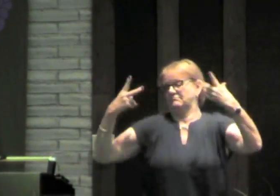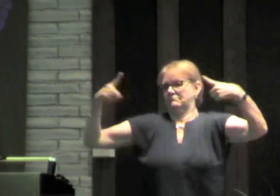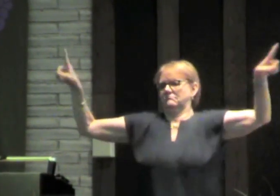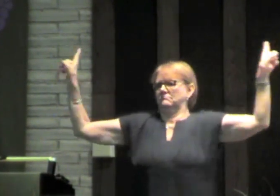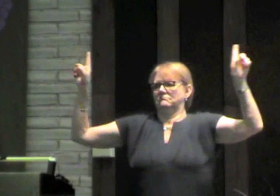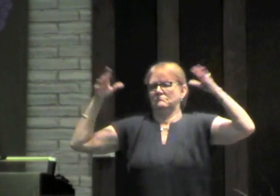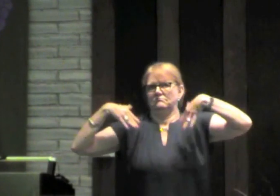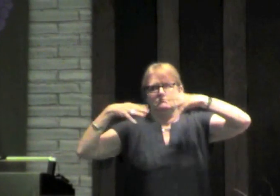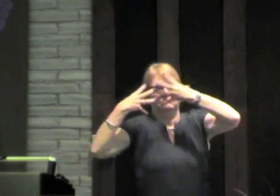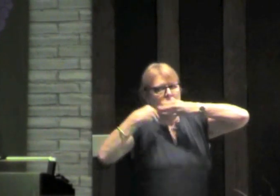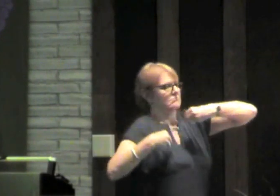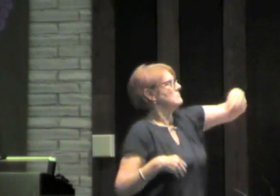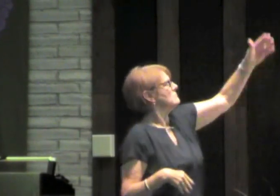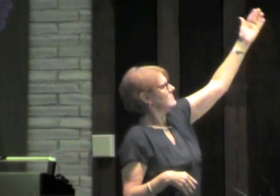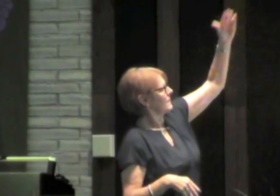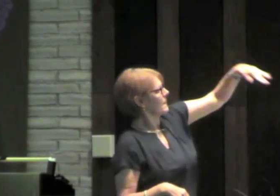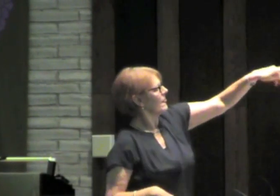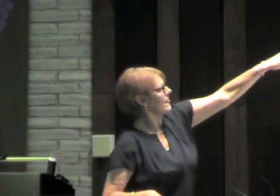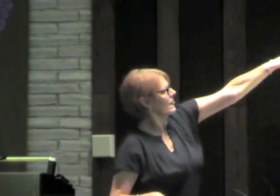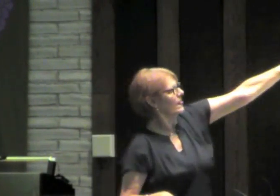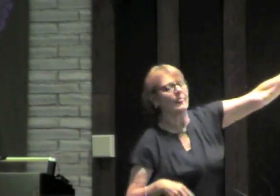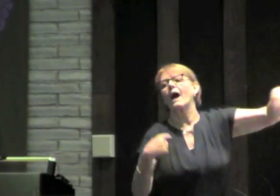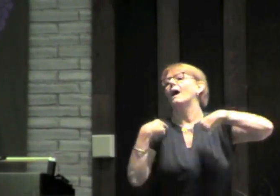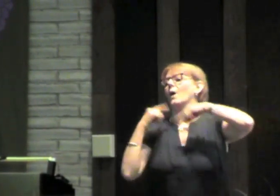government also contributed funding to build this beautiful place.